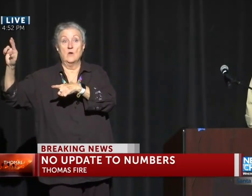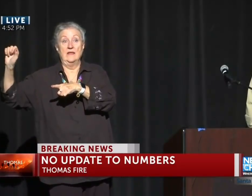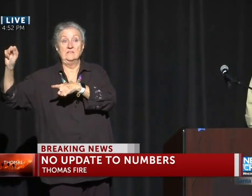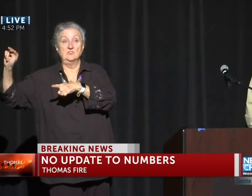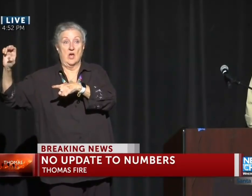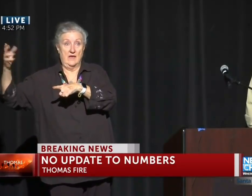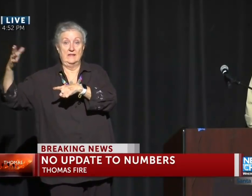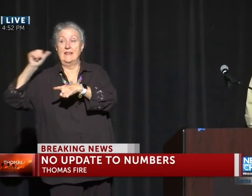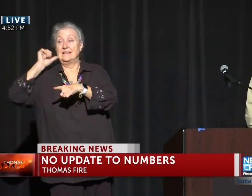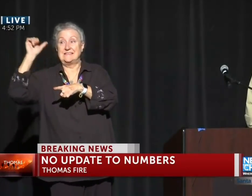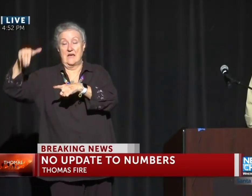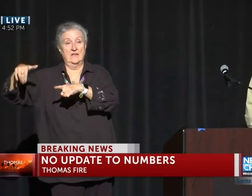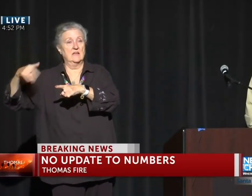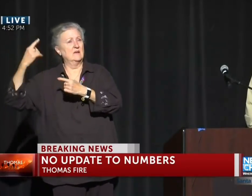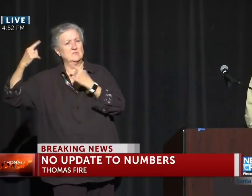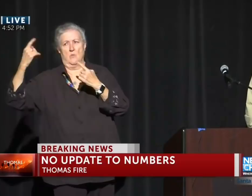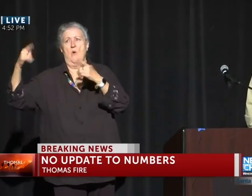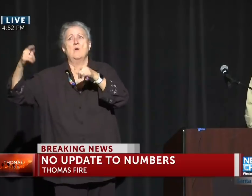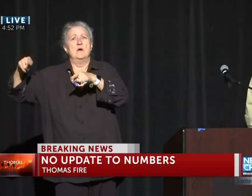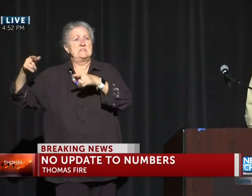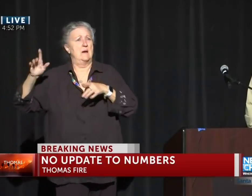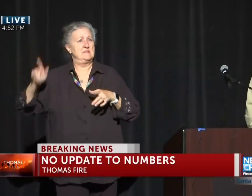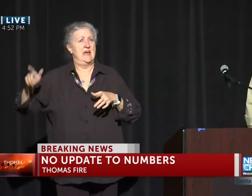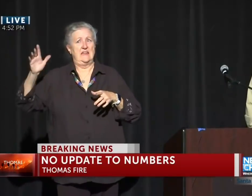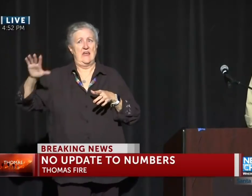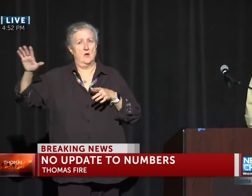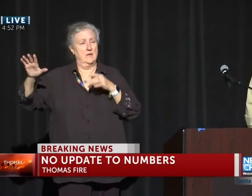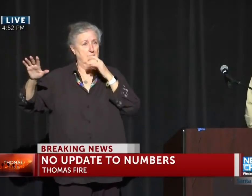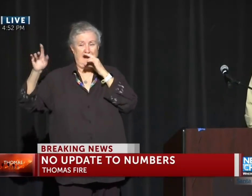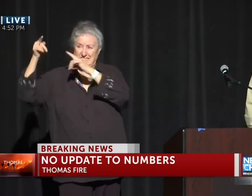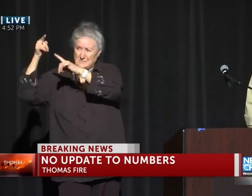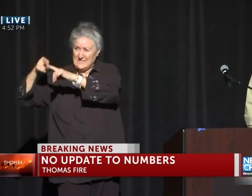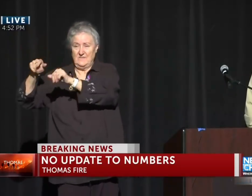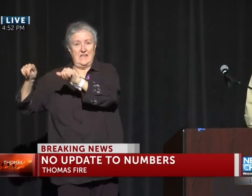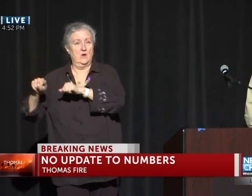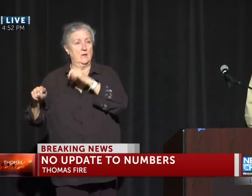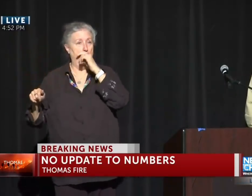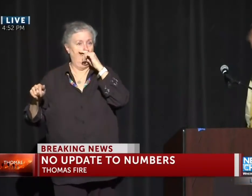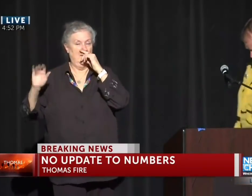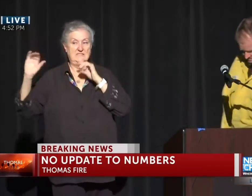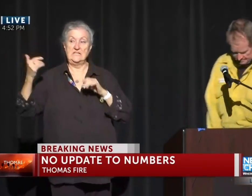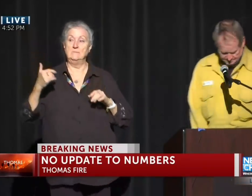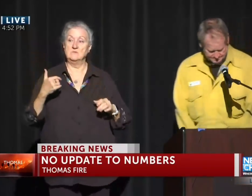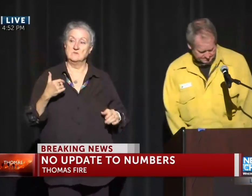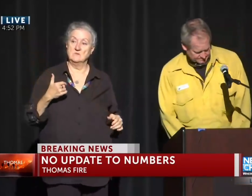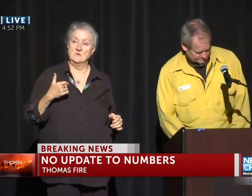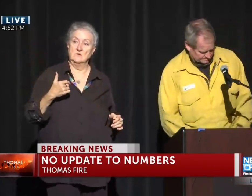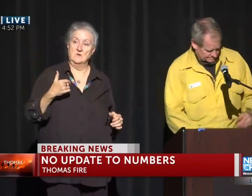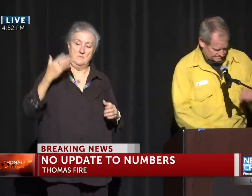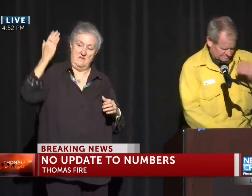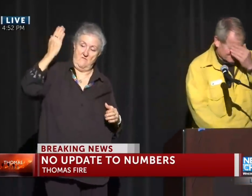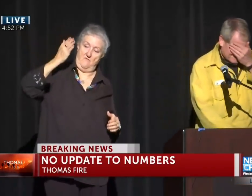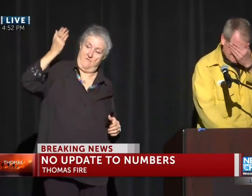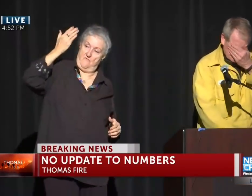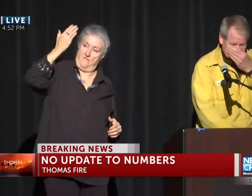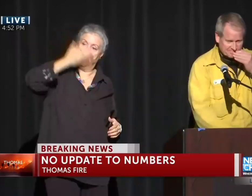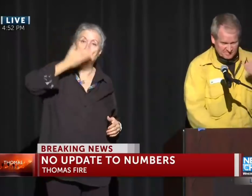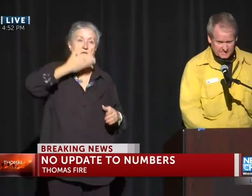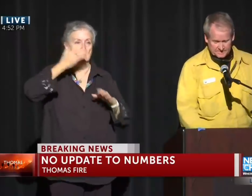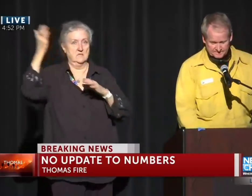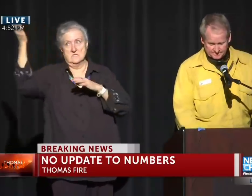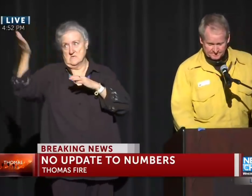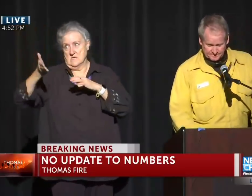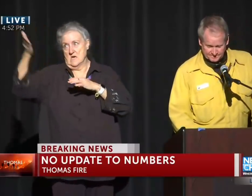last night. And I was wondering what was happening in that very specific area, which seems to be the front portion of